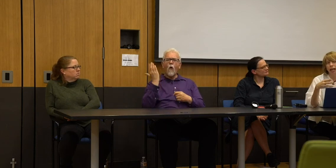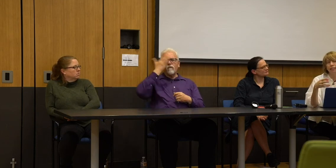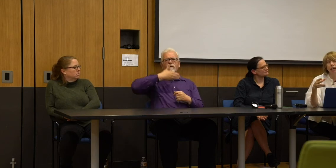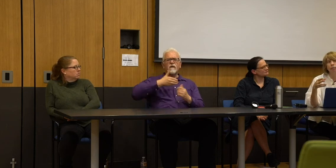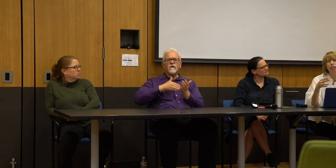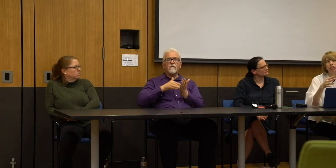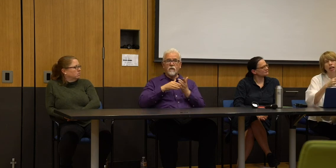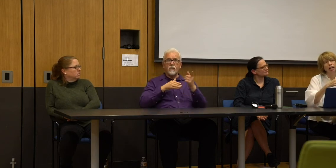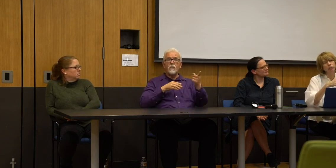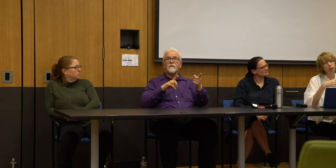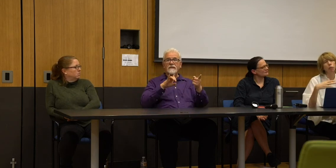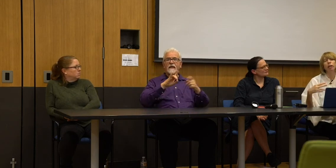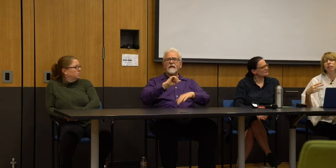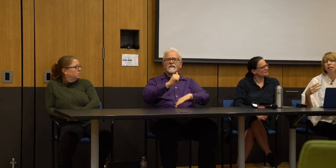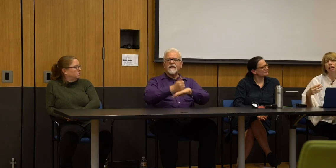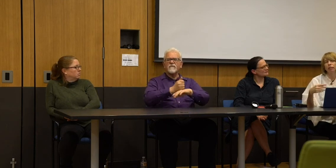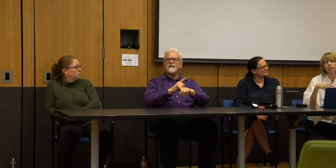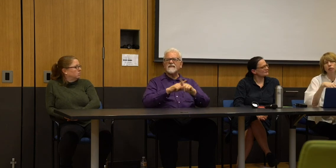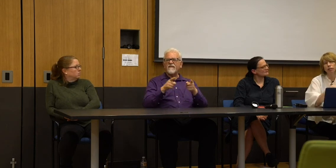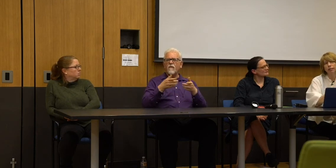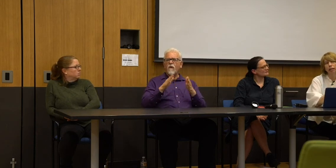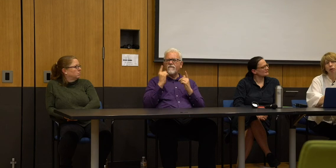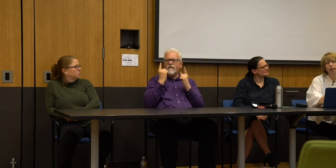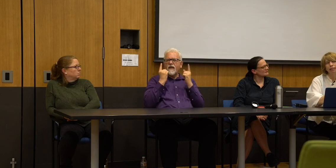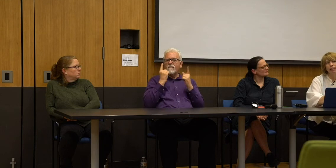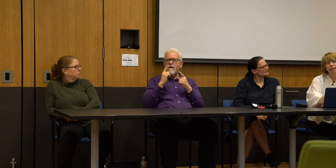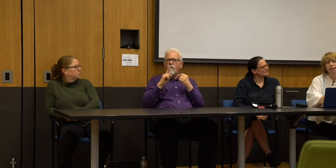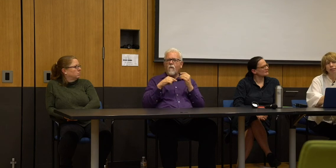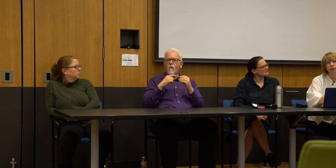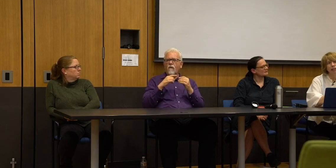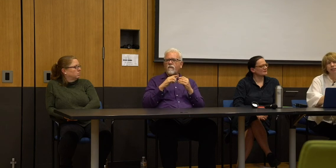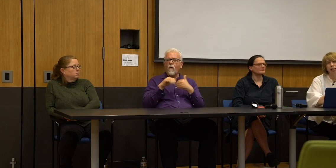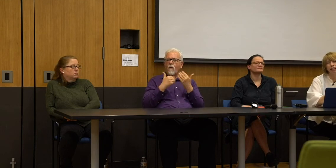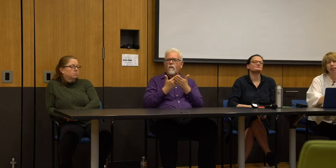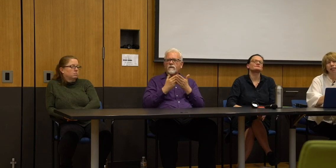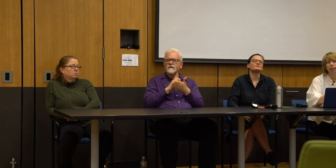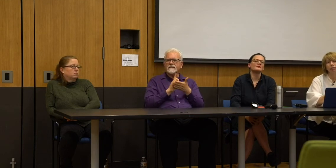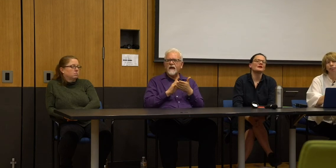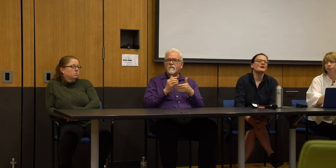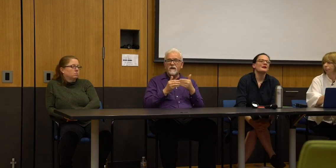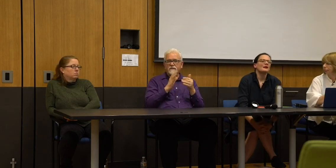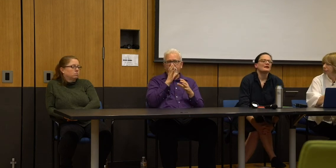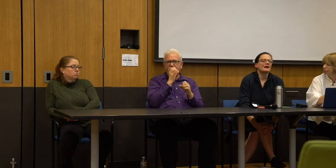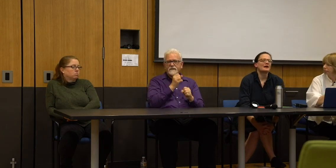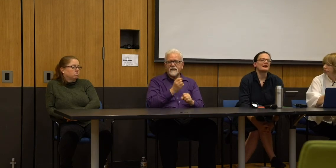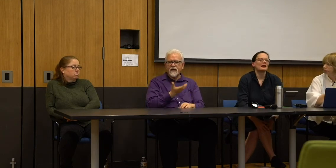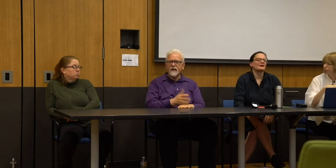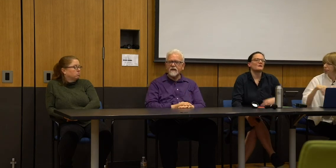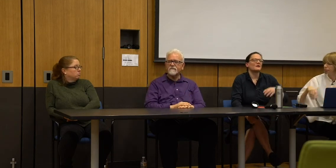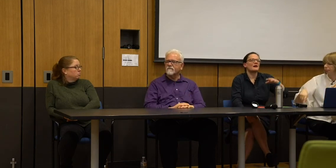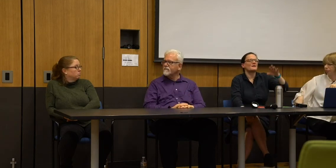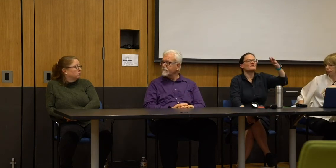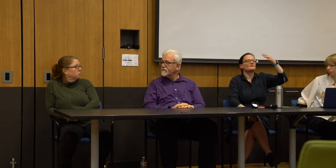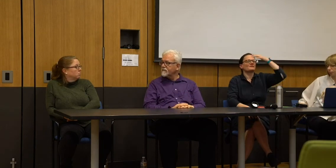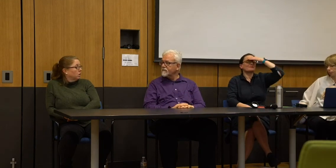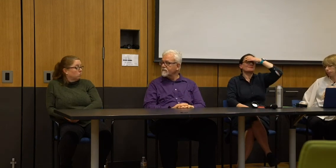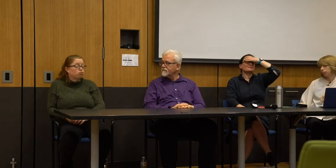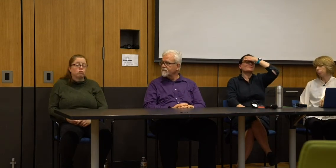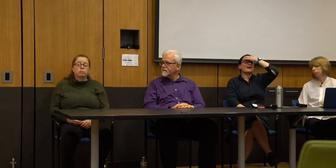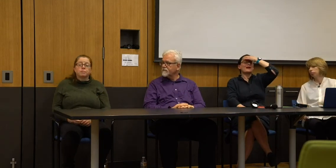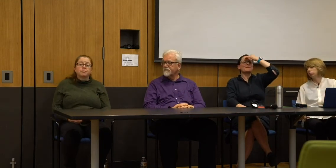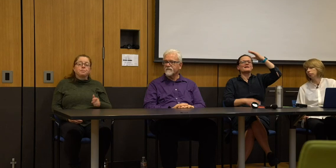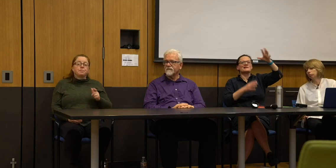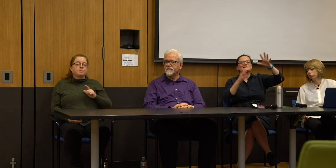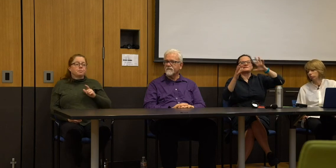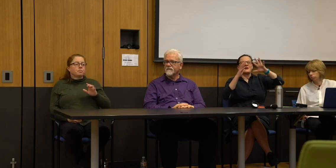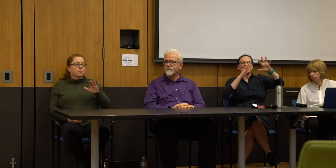did establish a kind of different way of thinking of this whole design process. It's fascinating, yeah. Yeah, and I